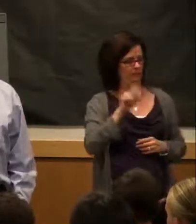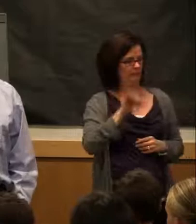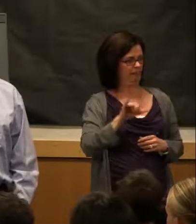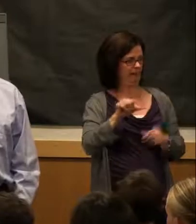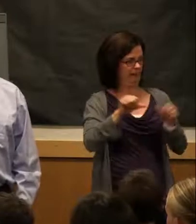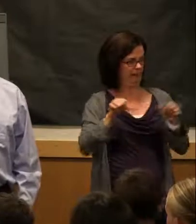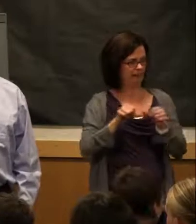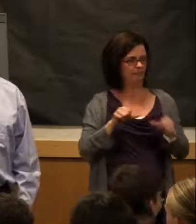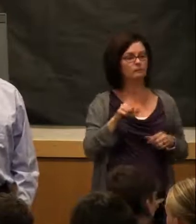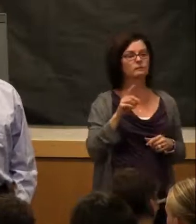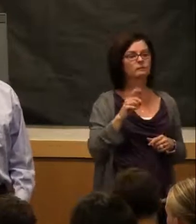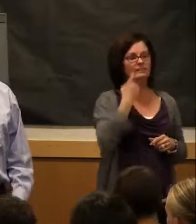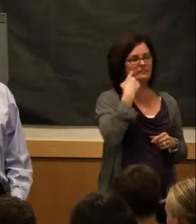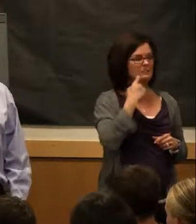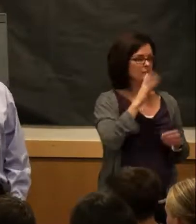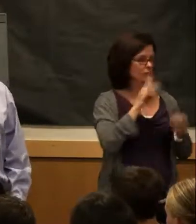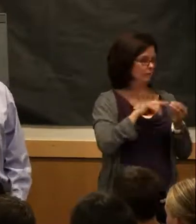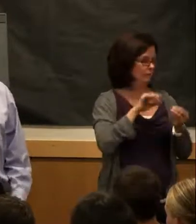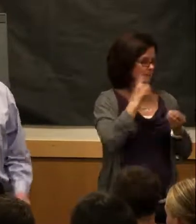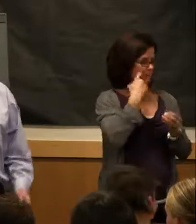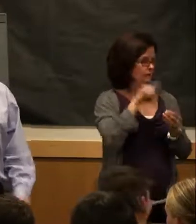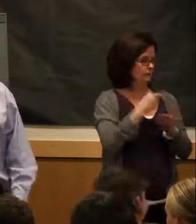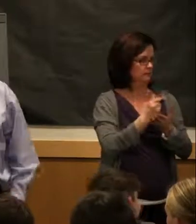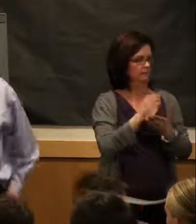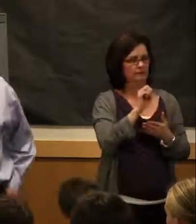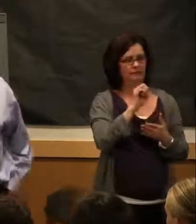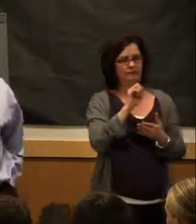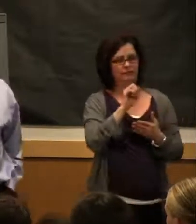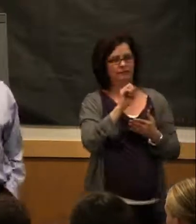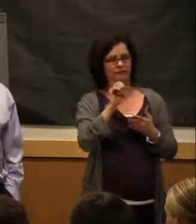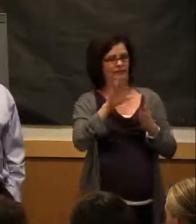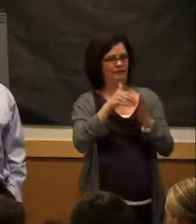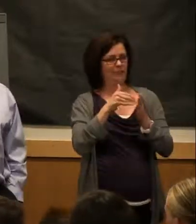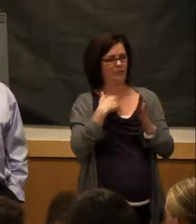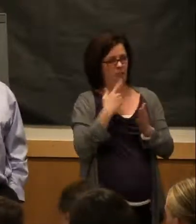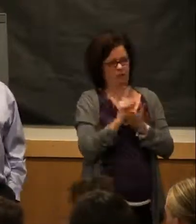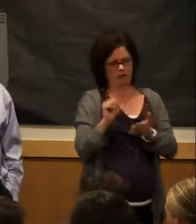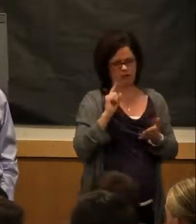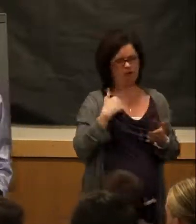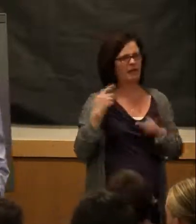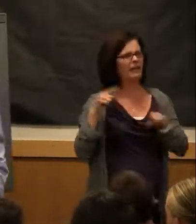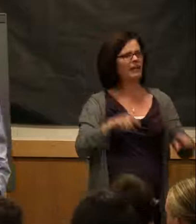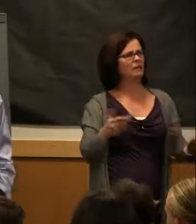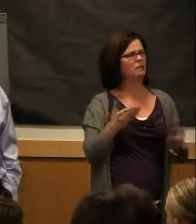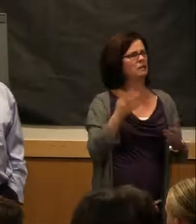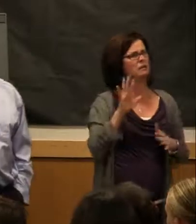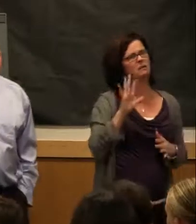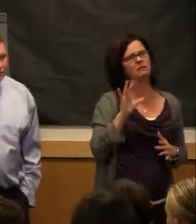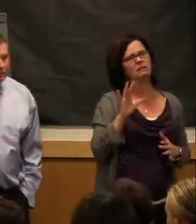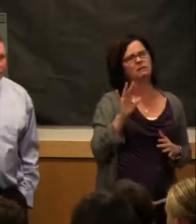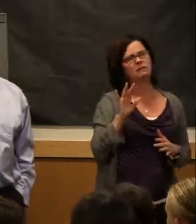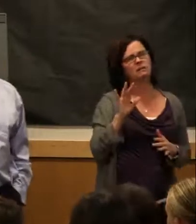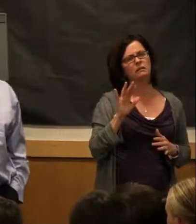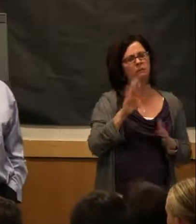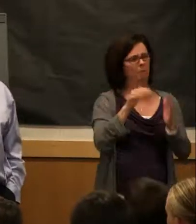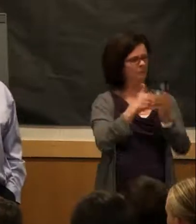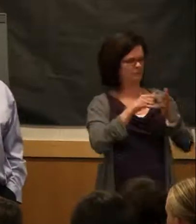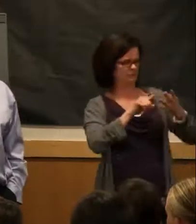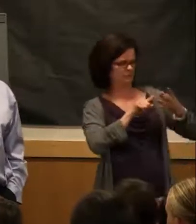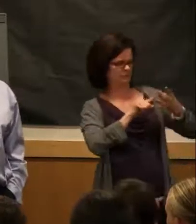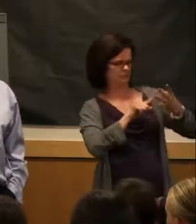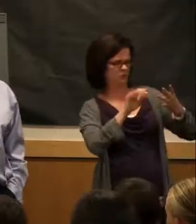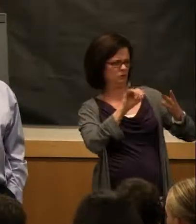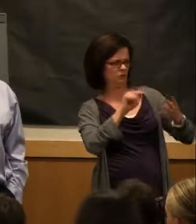As you said, I graduated from the center about a week ago, and I came here back in